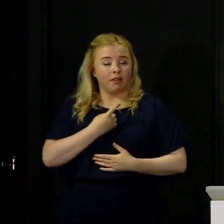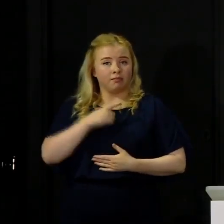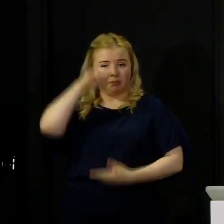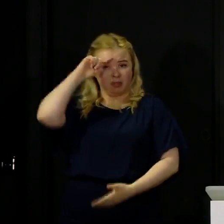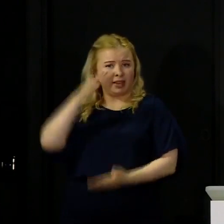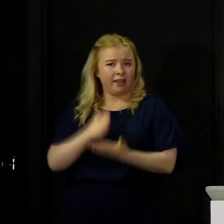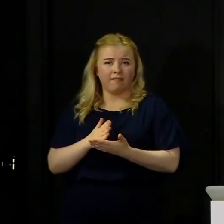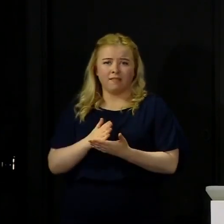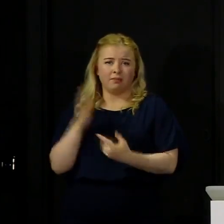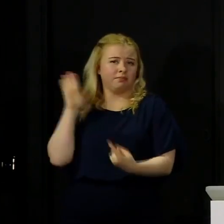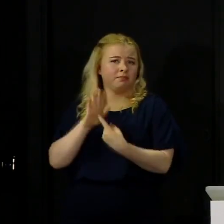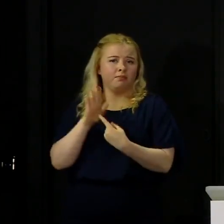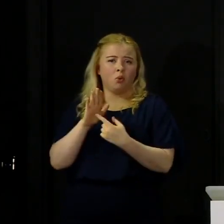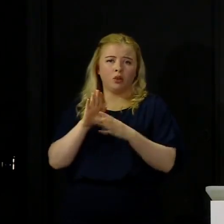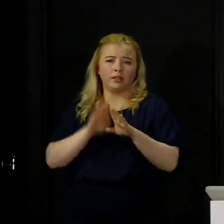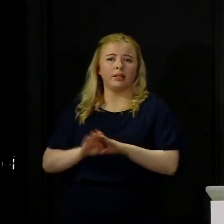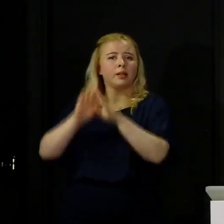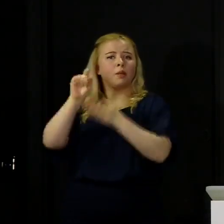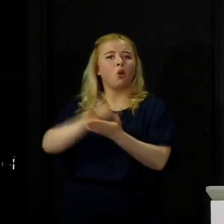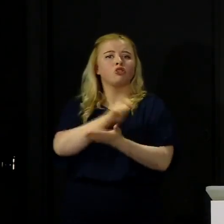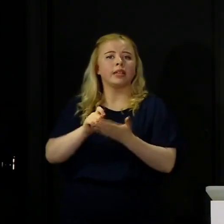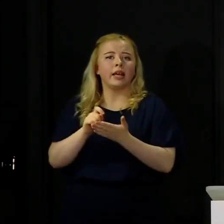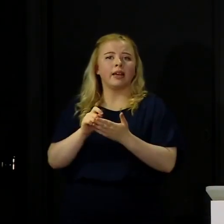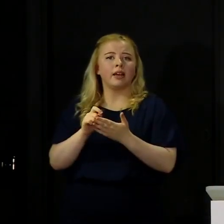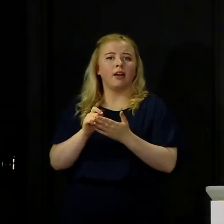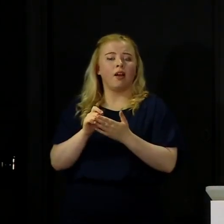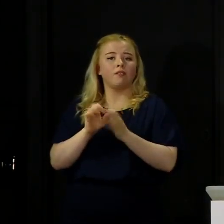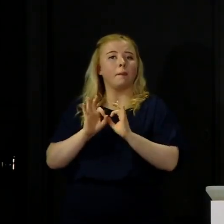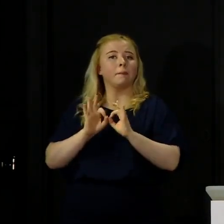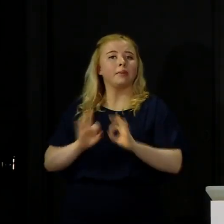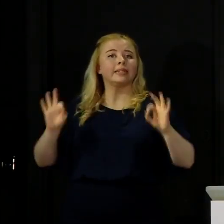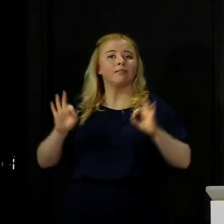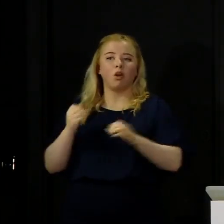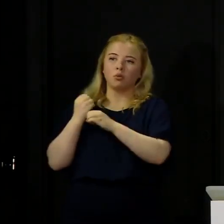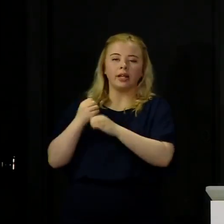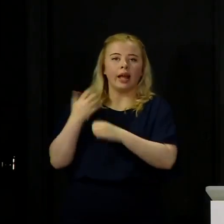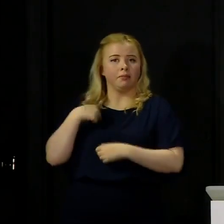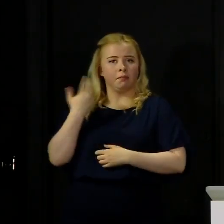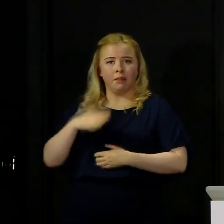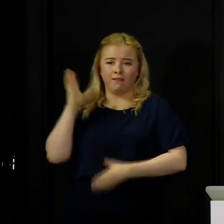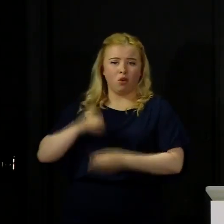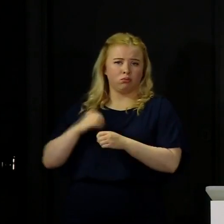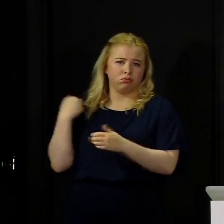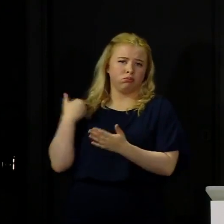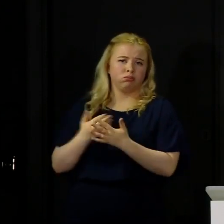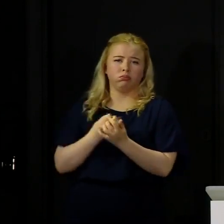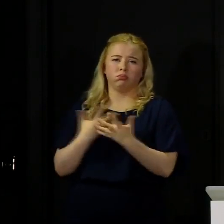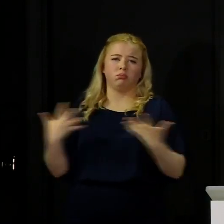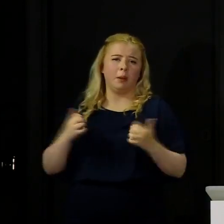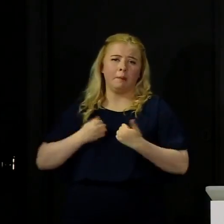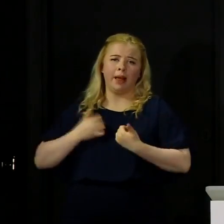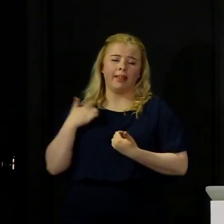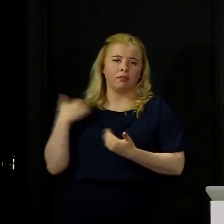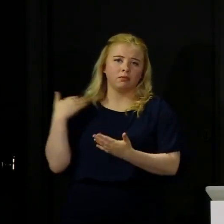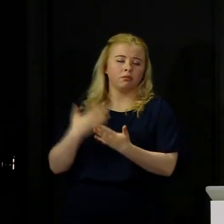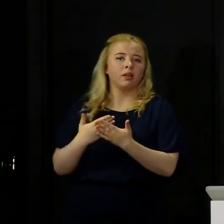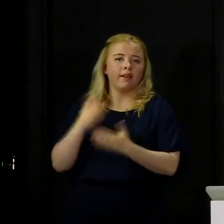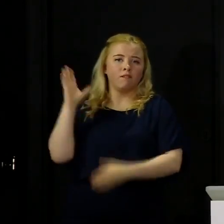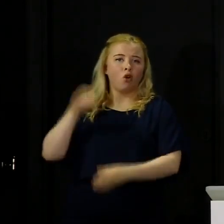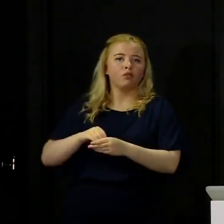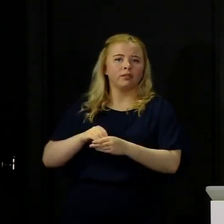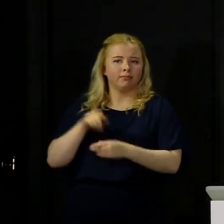believer in the importance in a democracy of peaceful protest. I have taken part in many peaceful protests over my life, and it is